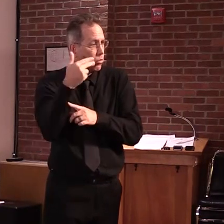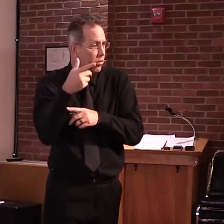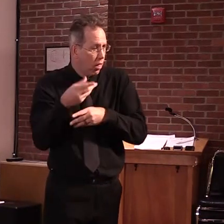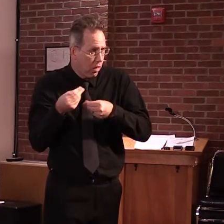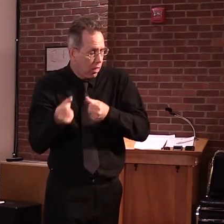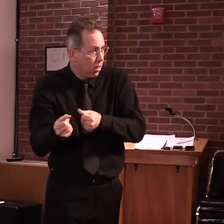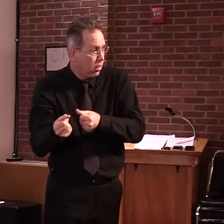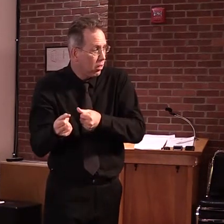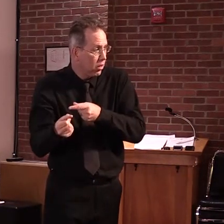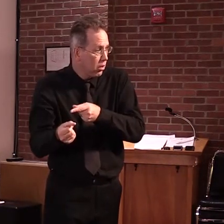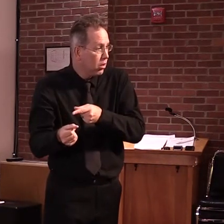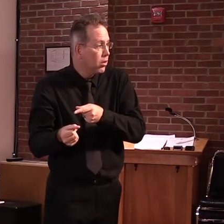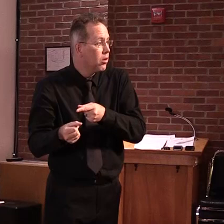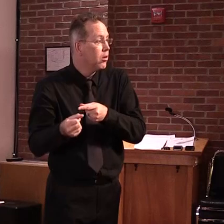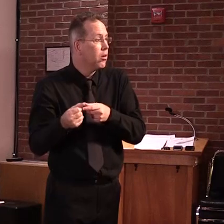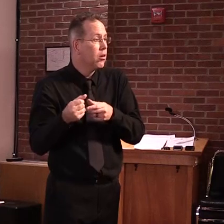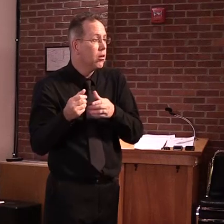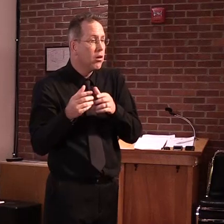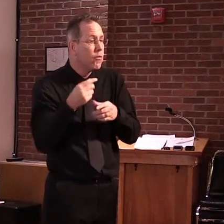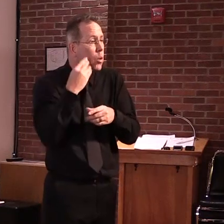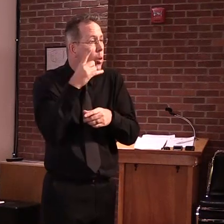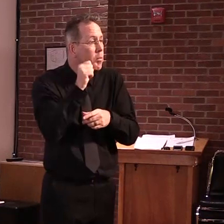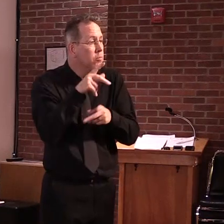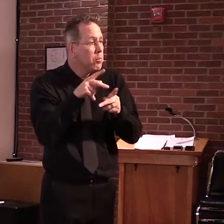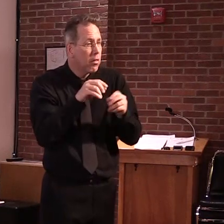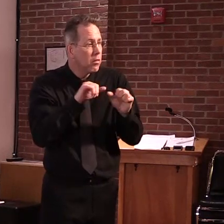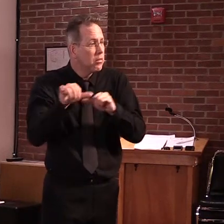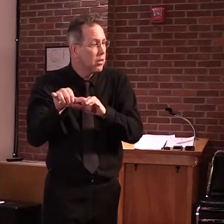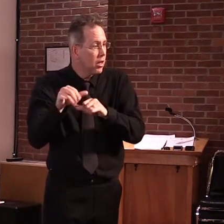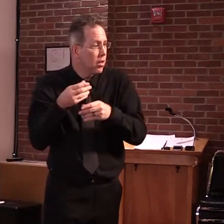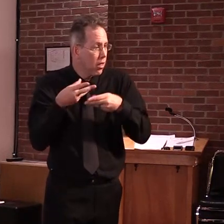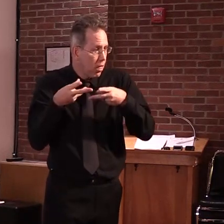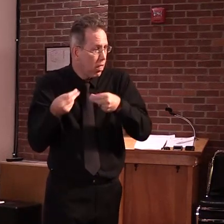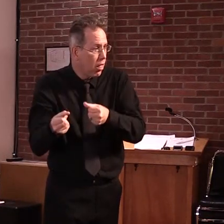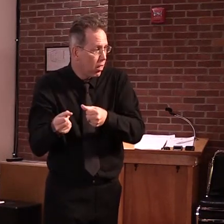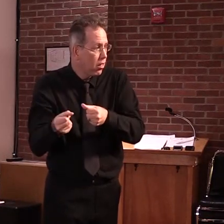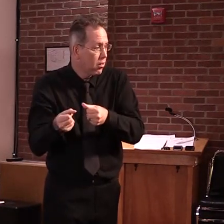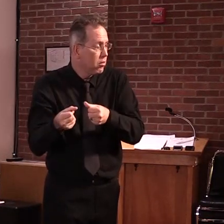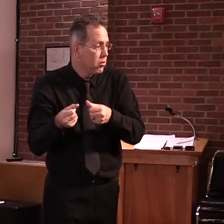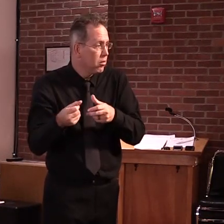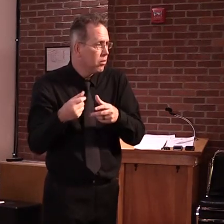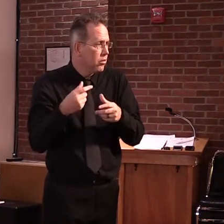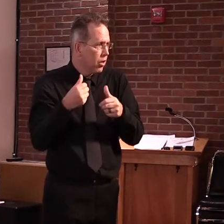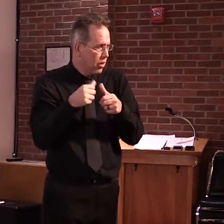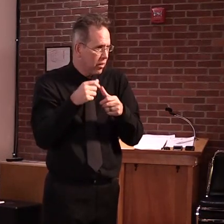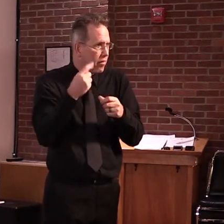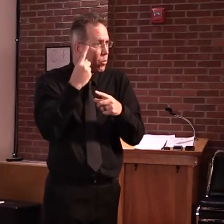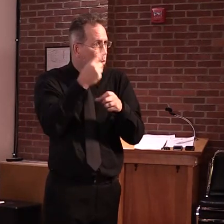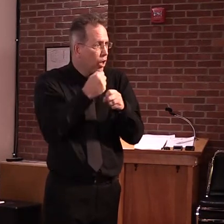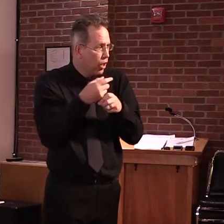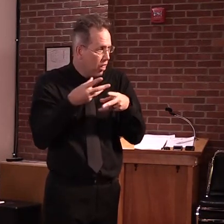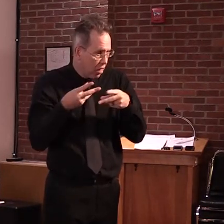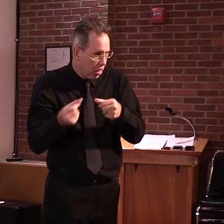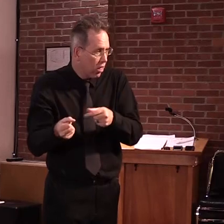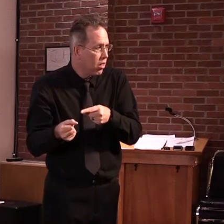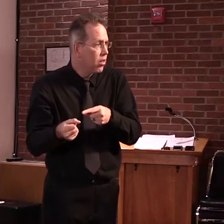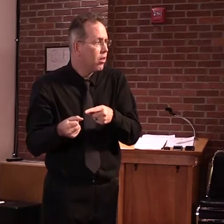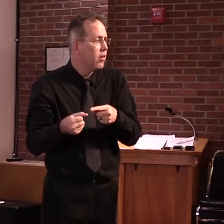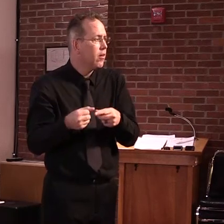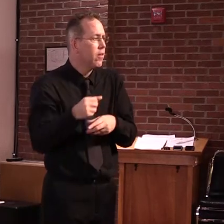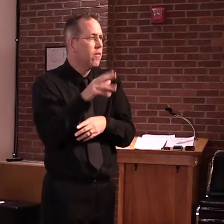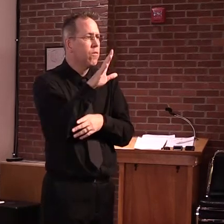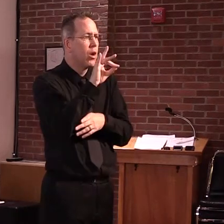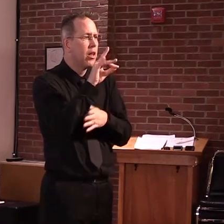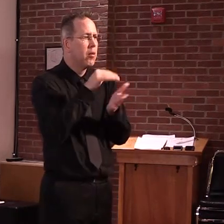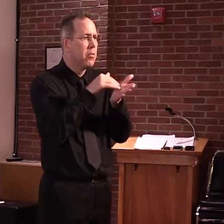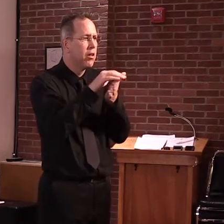homeless population in the motel hotel system, if we annualize the cost of that, that's $48 million. Pre-COVID, we